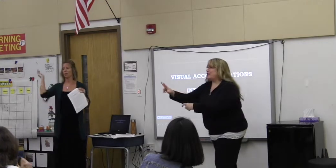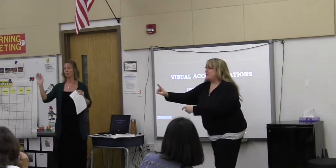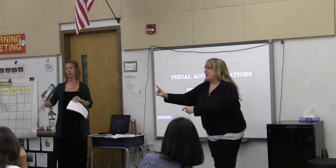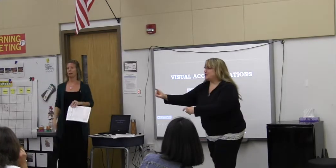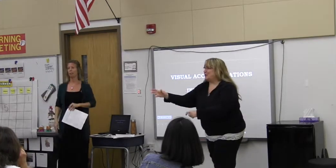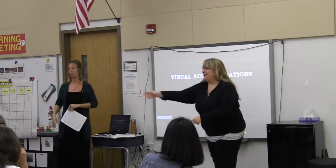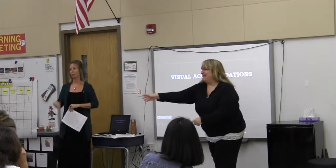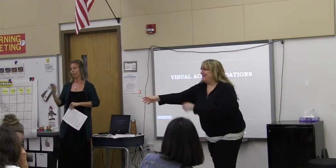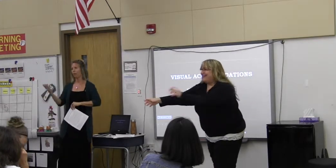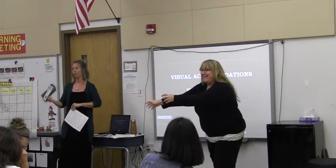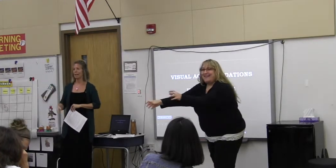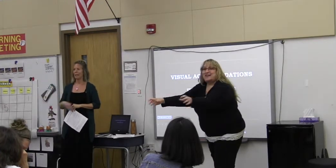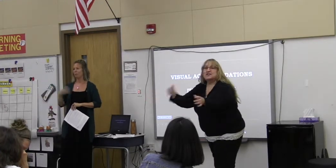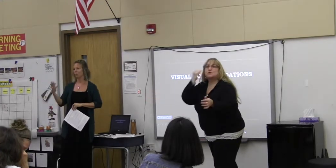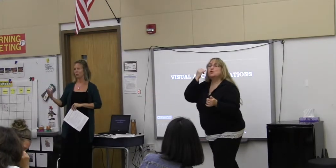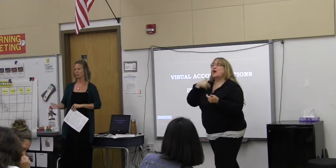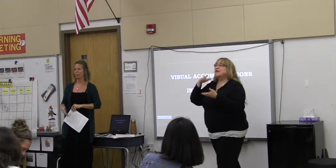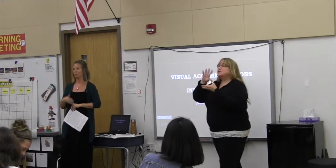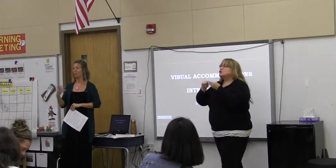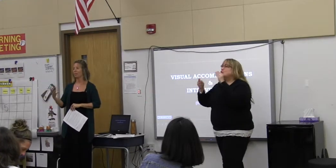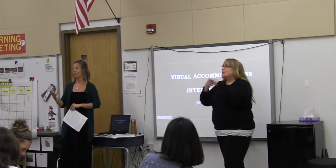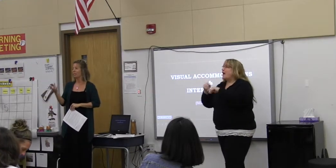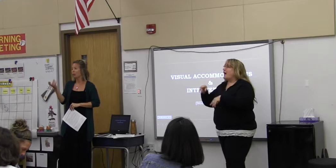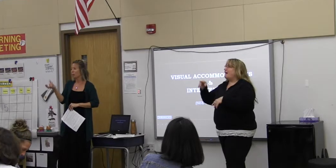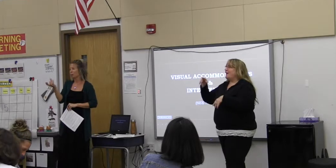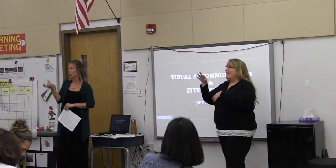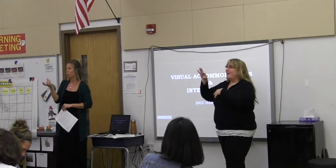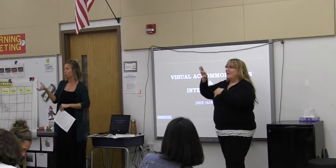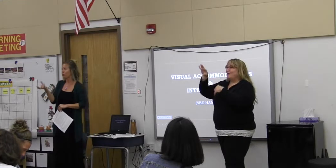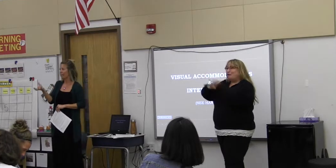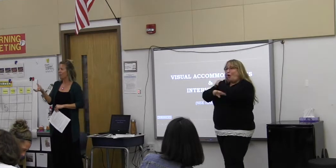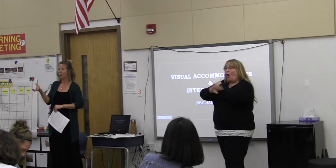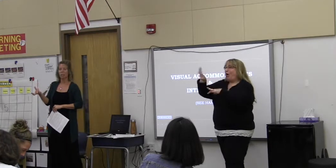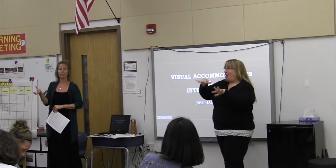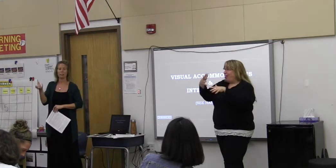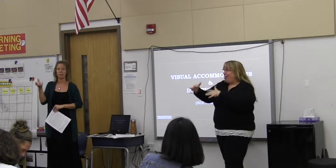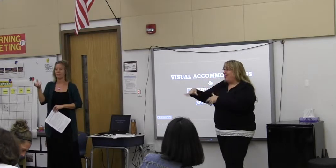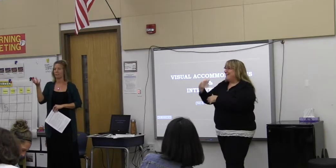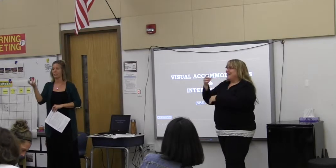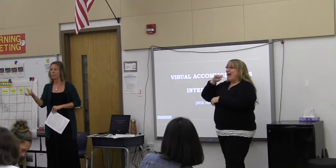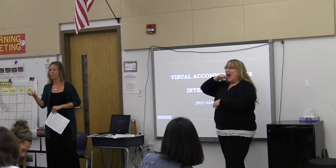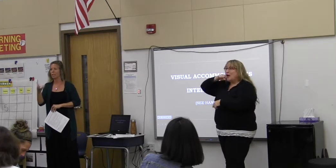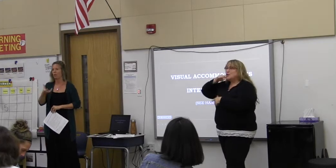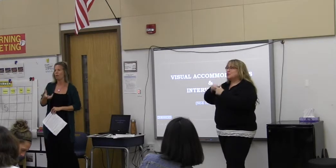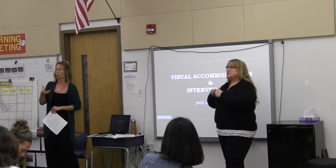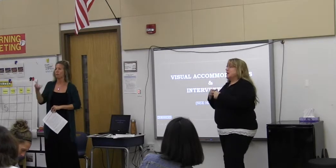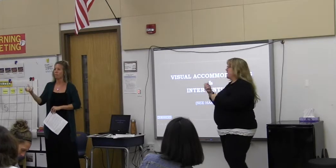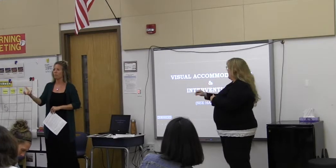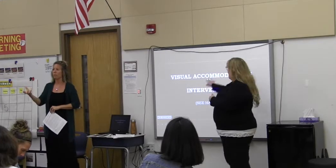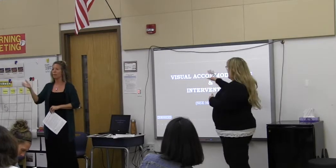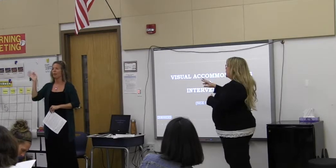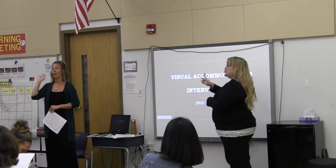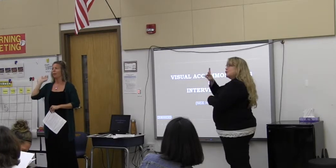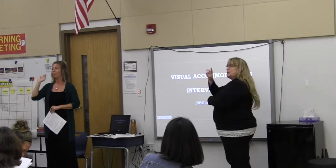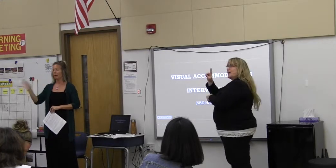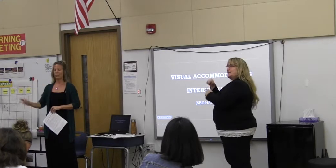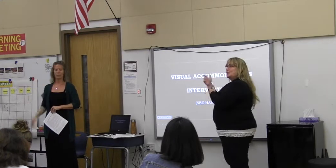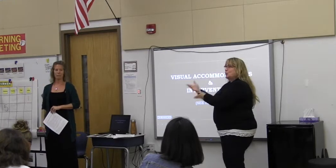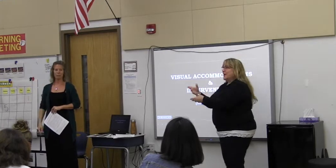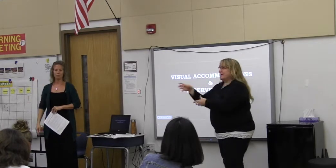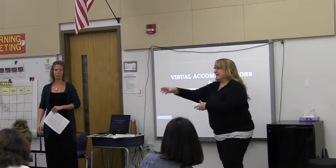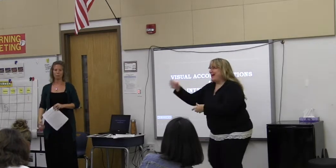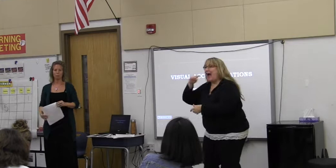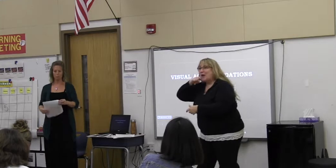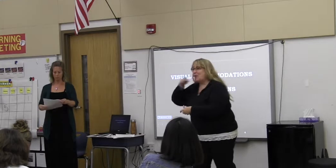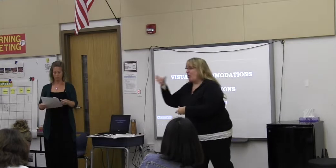a story about the fall and apples and whatnot, and you can bring those real life objects that the kids can touch and hold and feel, the better